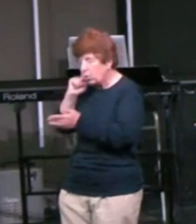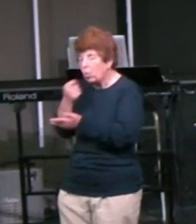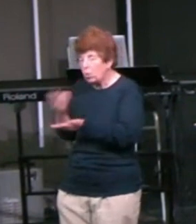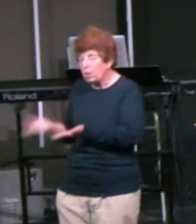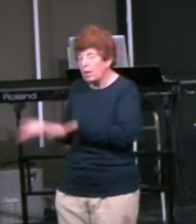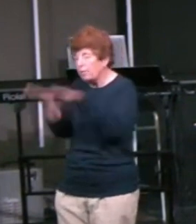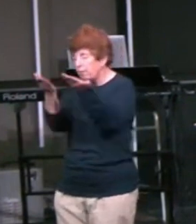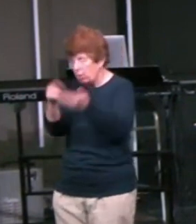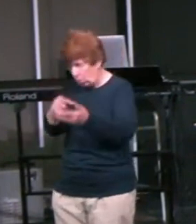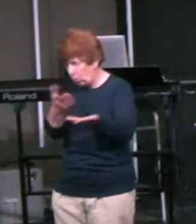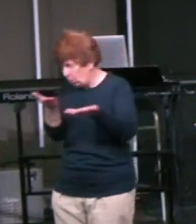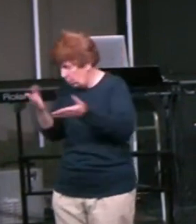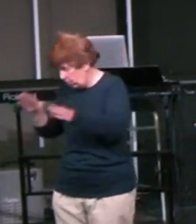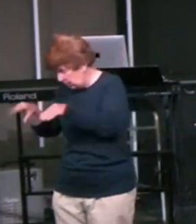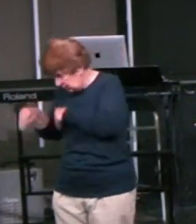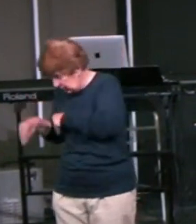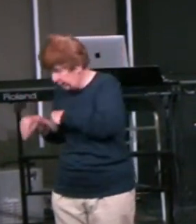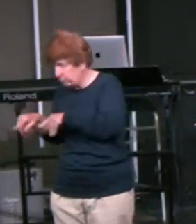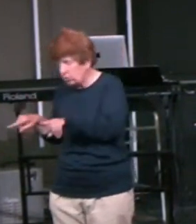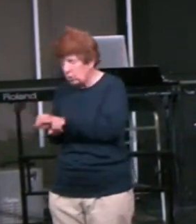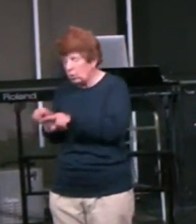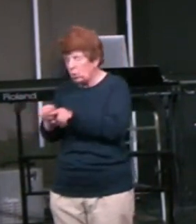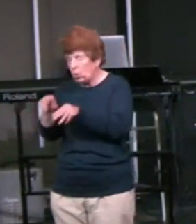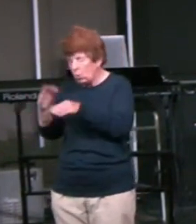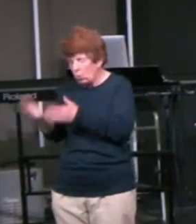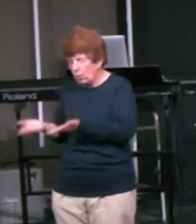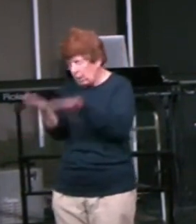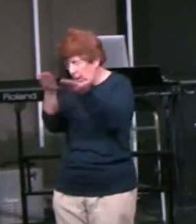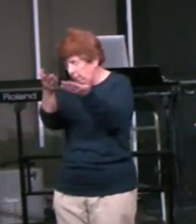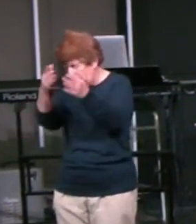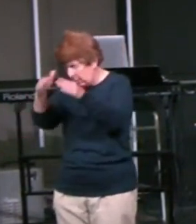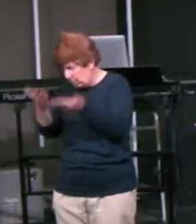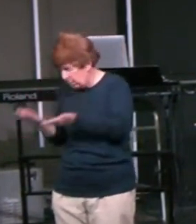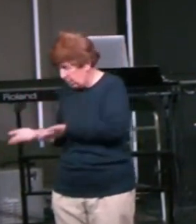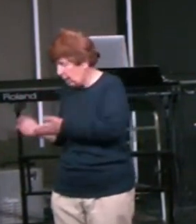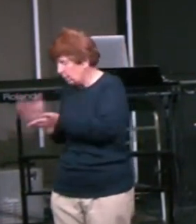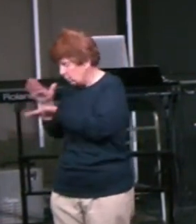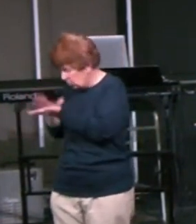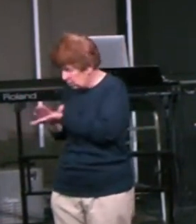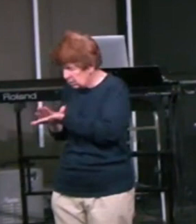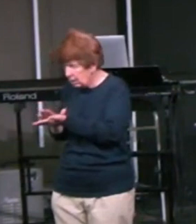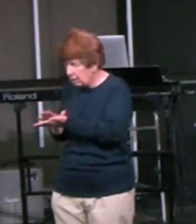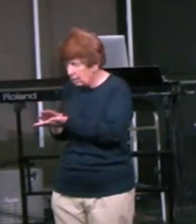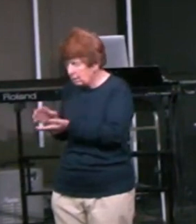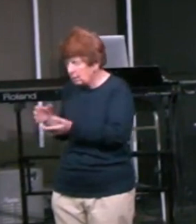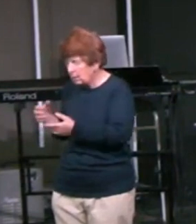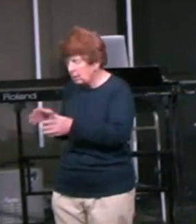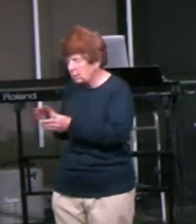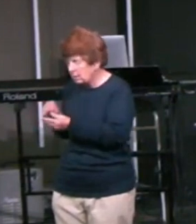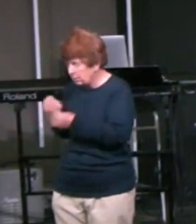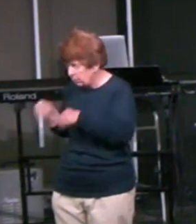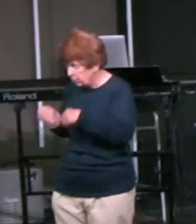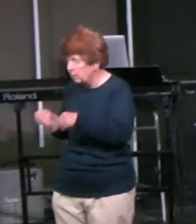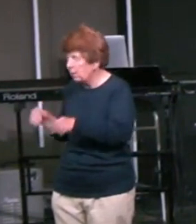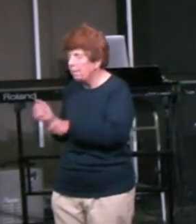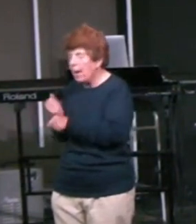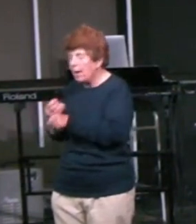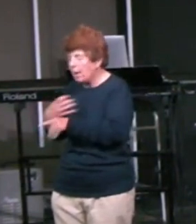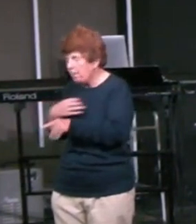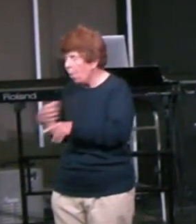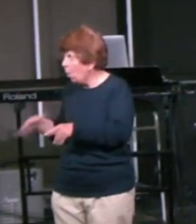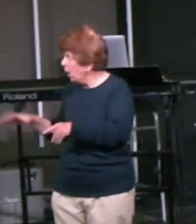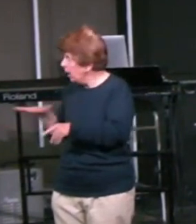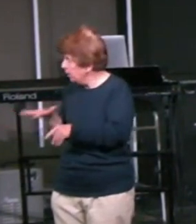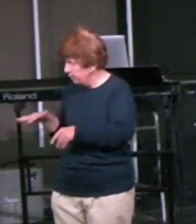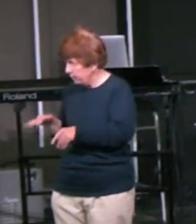receive. Your gift will return to you in full, pressed down, shaken together to make room for